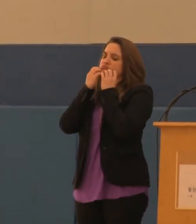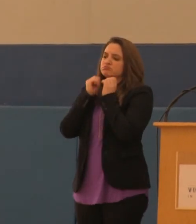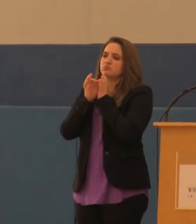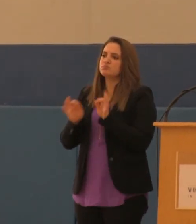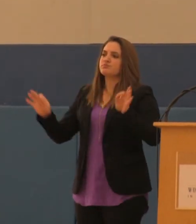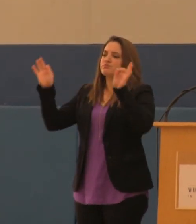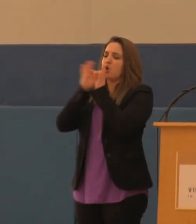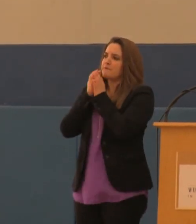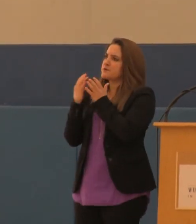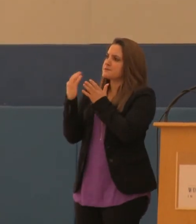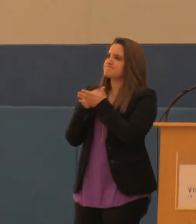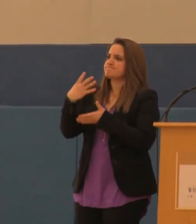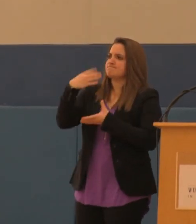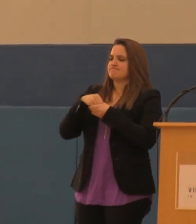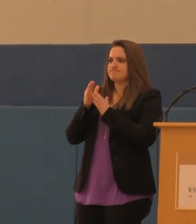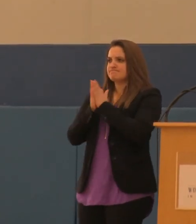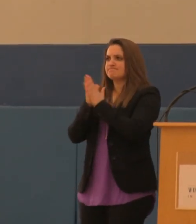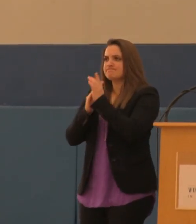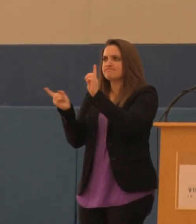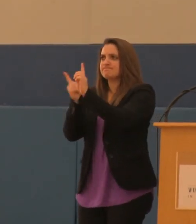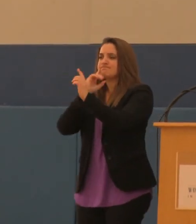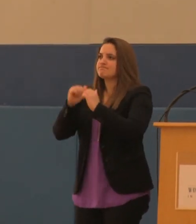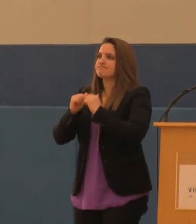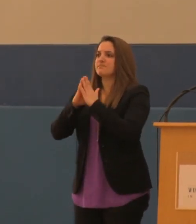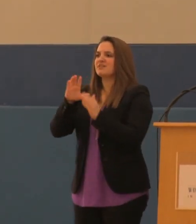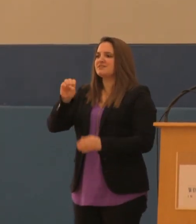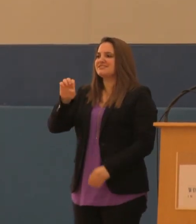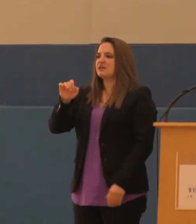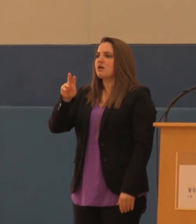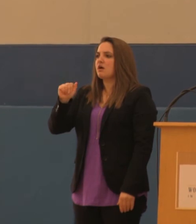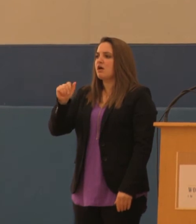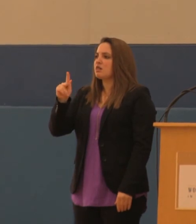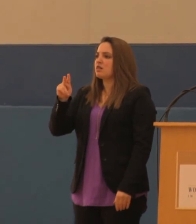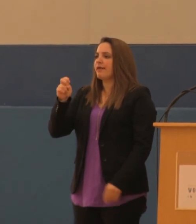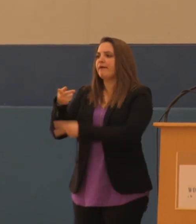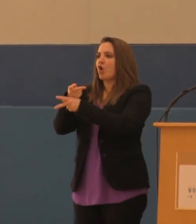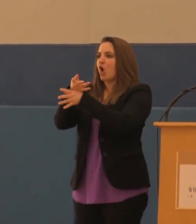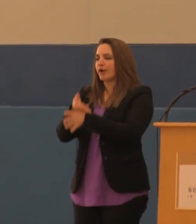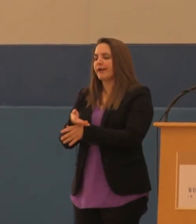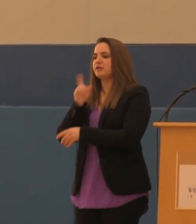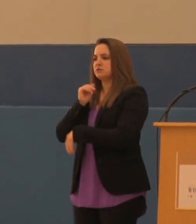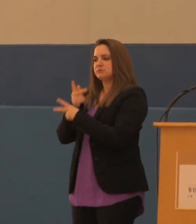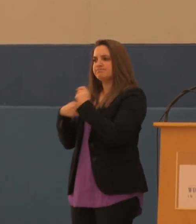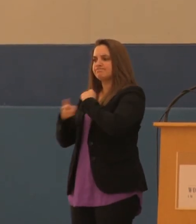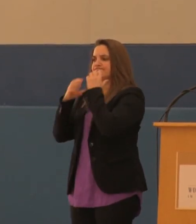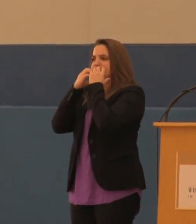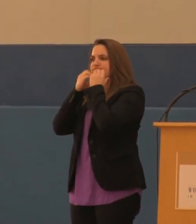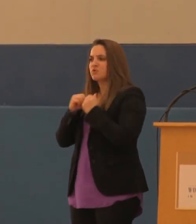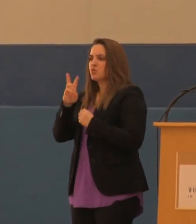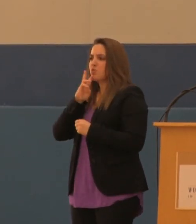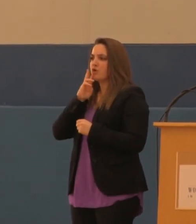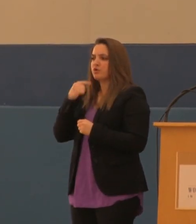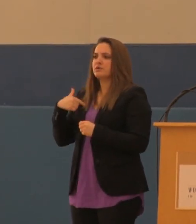Harnessing this momentum to help found Seneca Lake Guardian, a waterkeeper affiliate, a group designed to continue